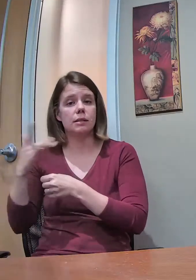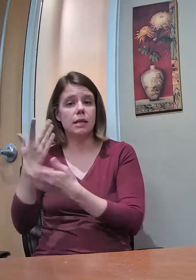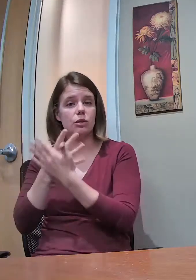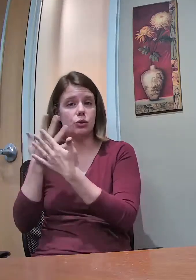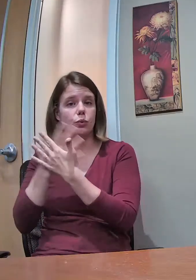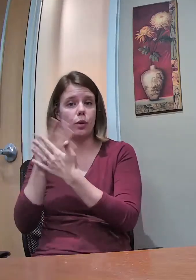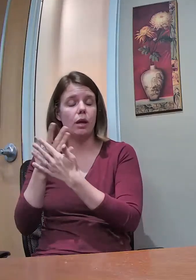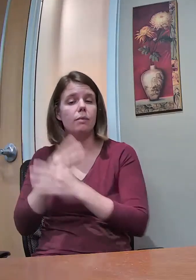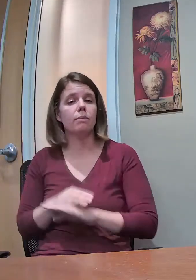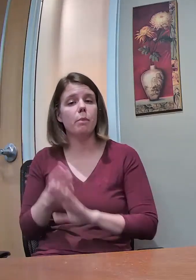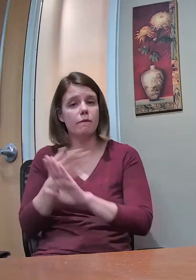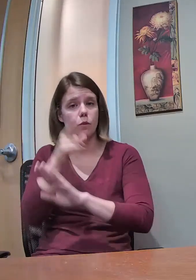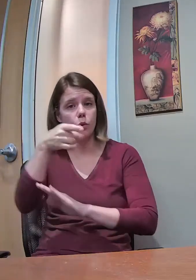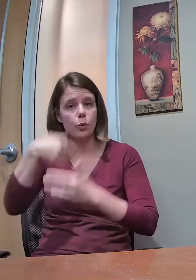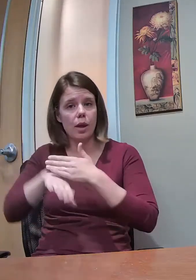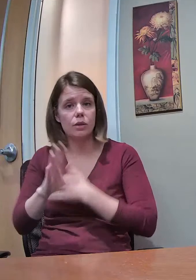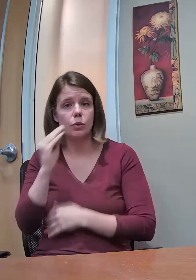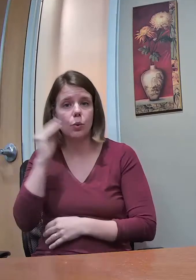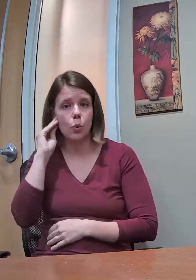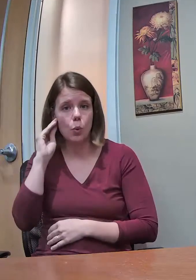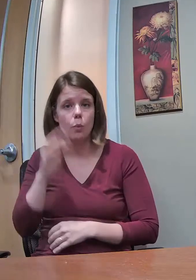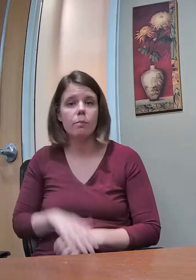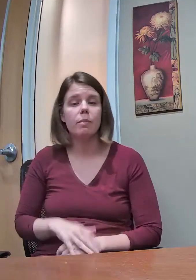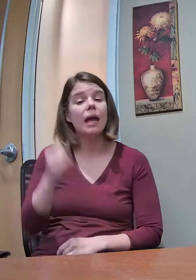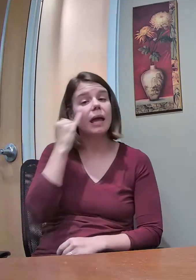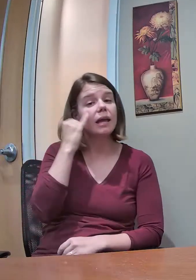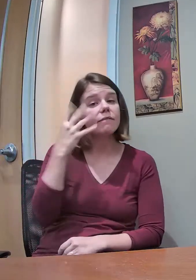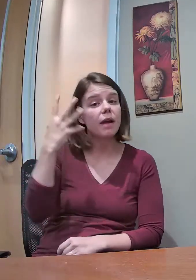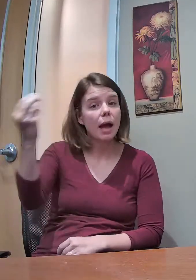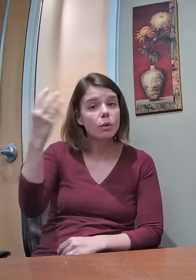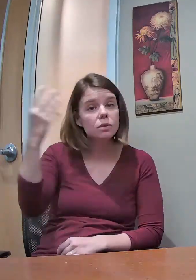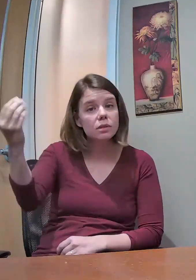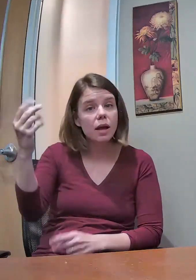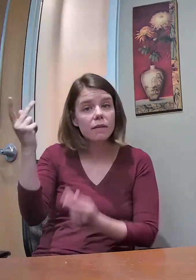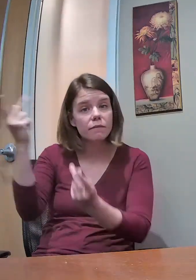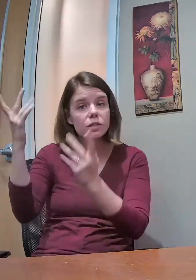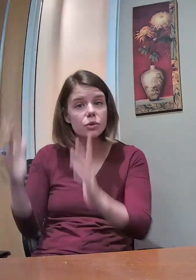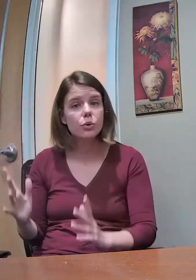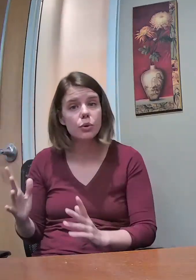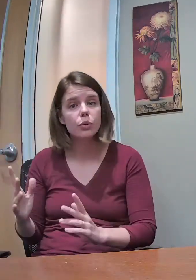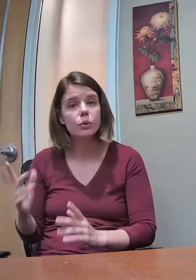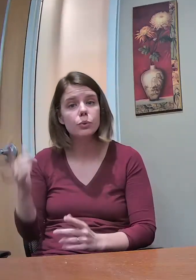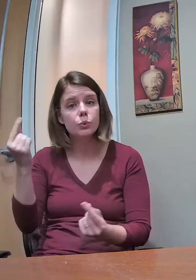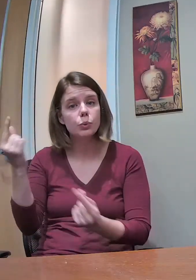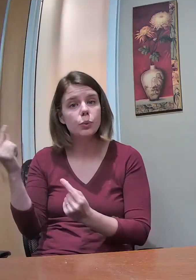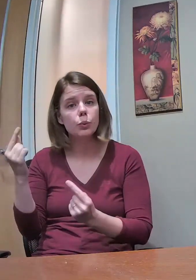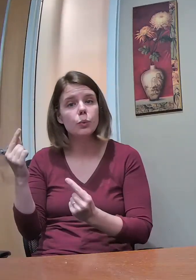will be screened at the gate at the back before coming into the courtyard.